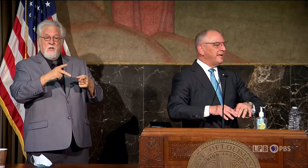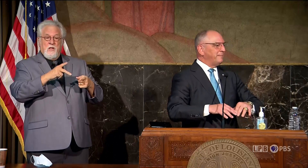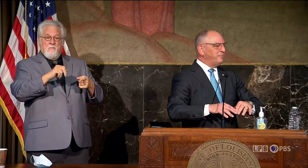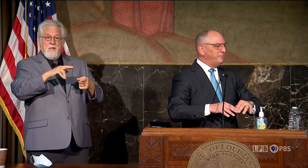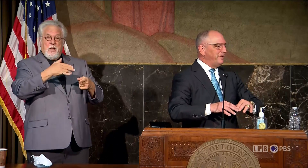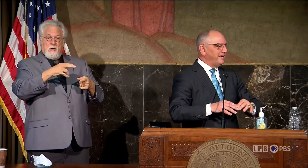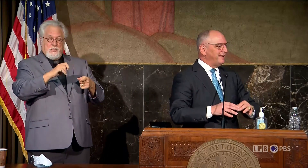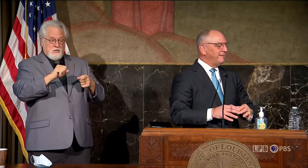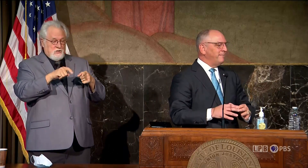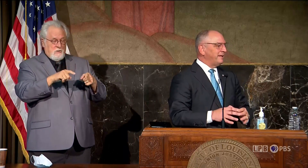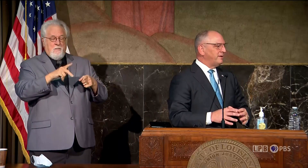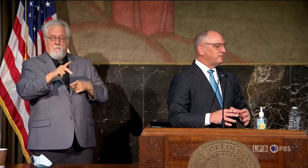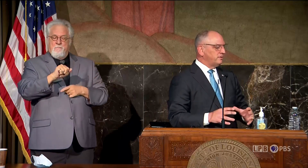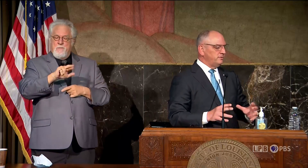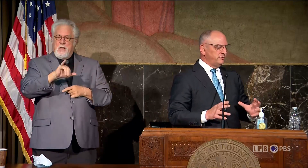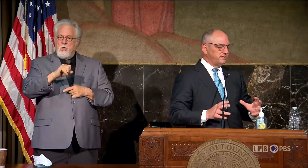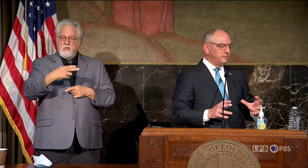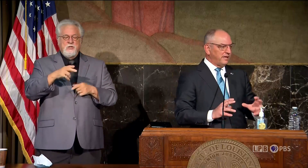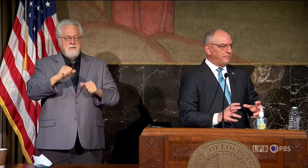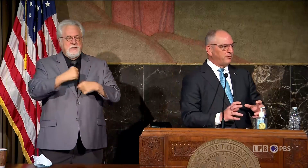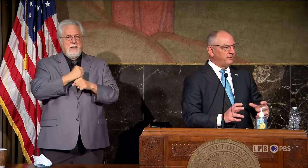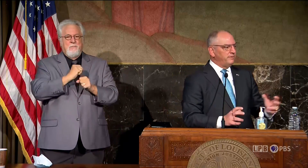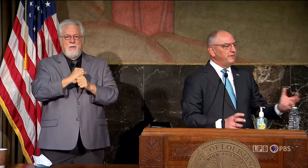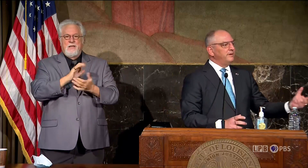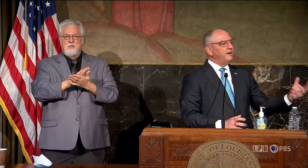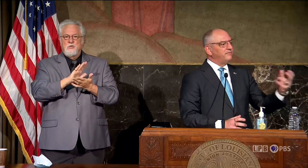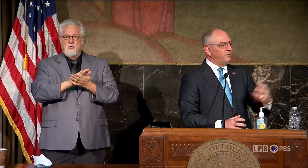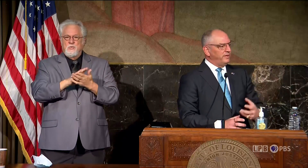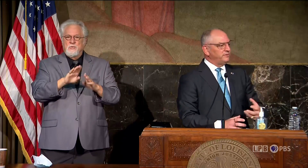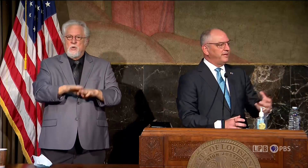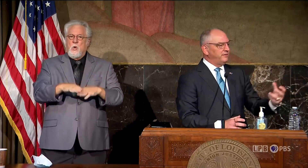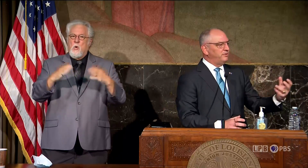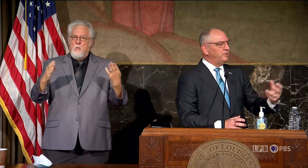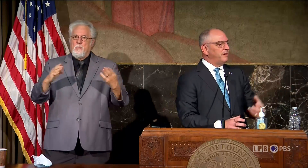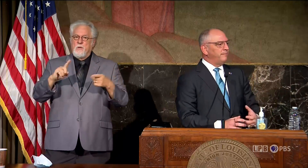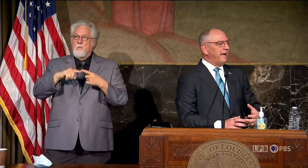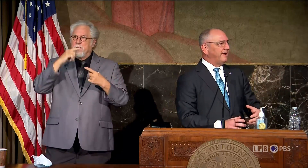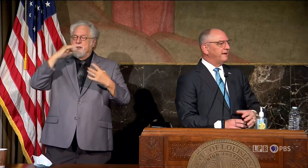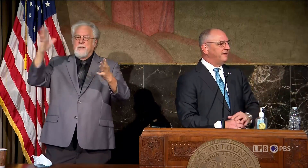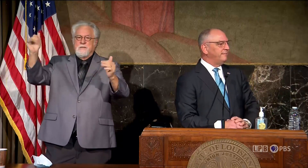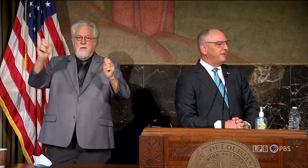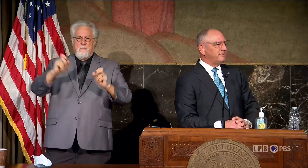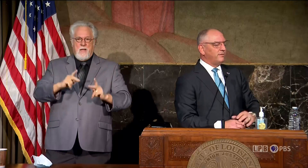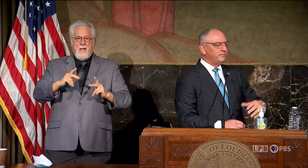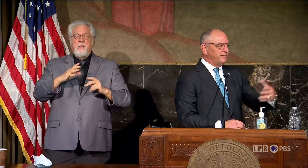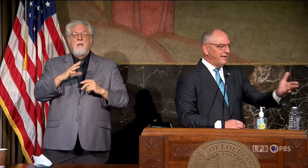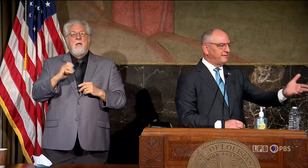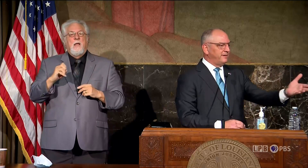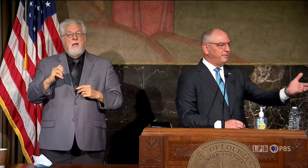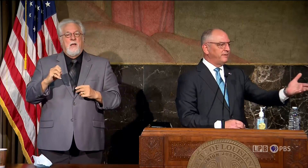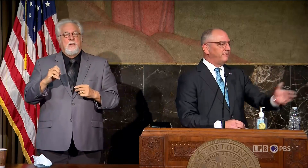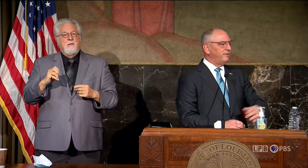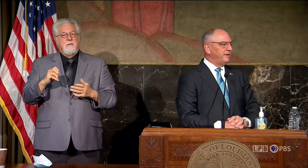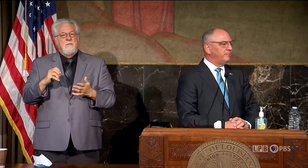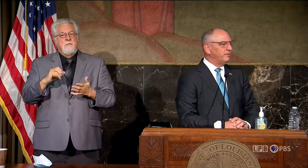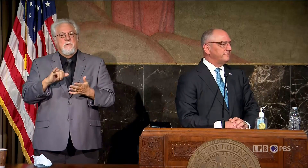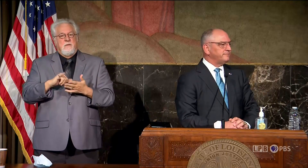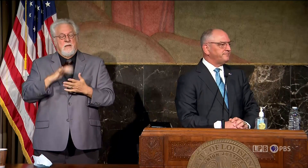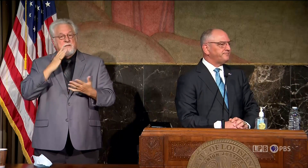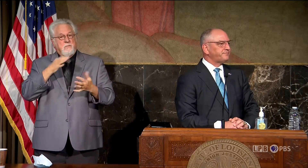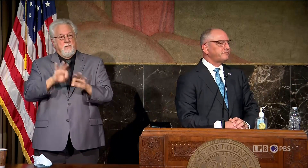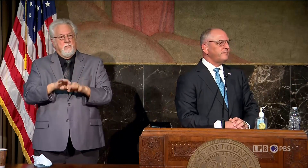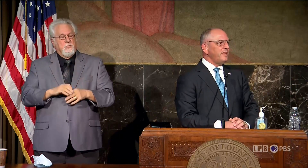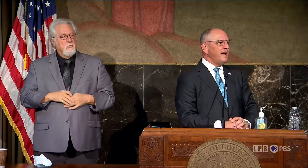so that they can make their school systems operable for when those kids do come back. And so that's going to be really